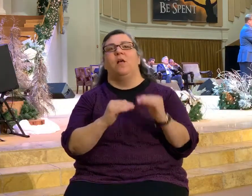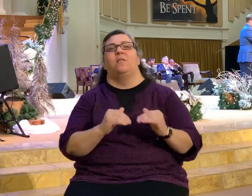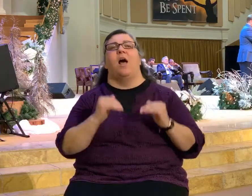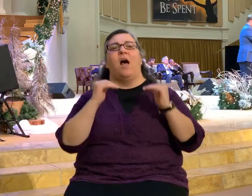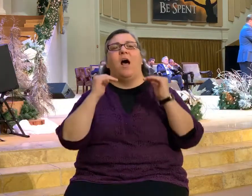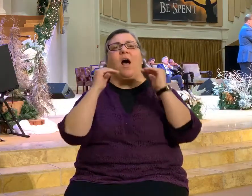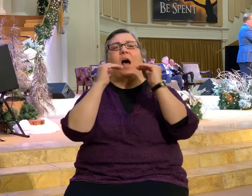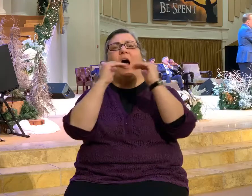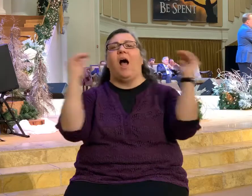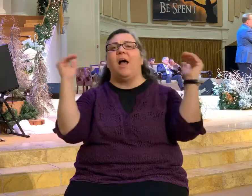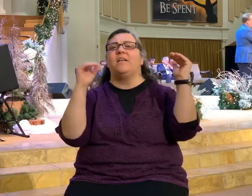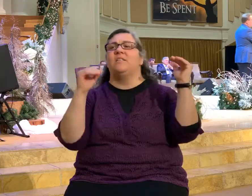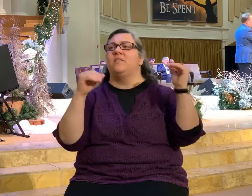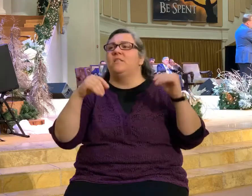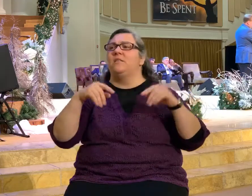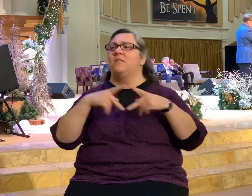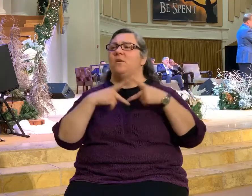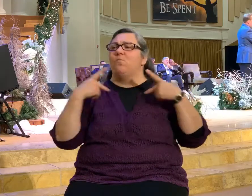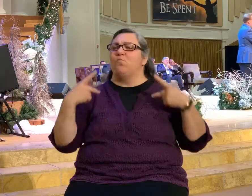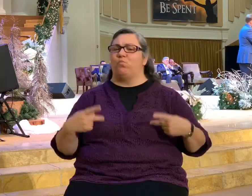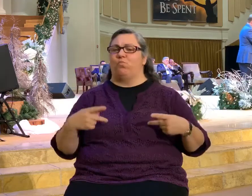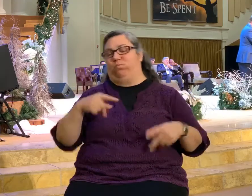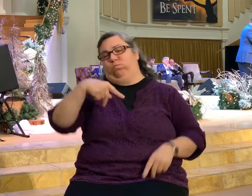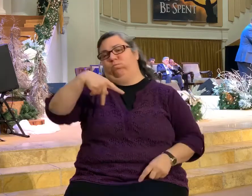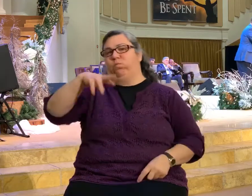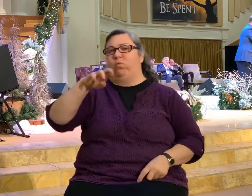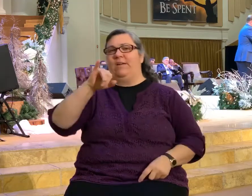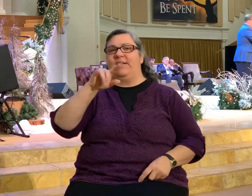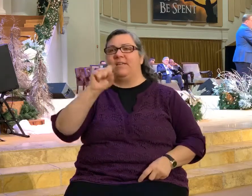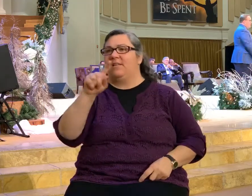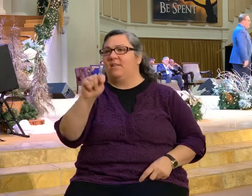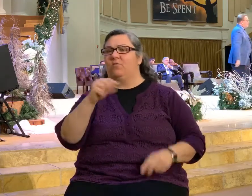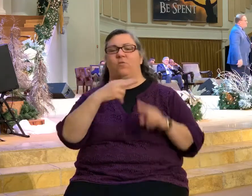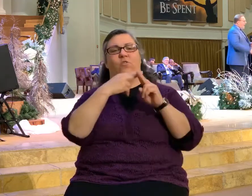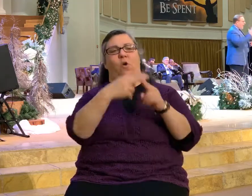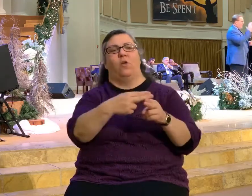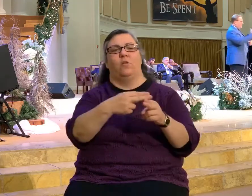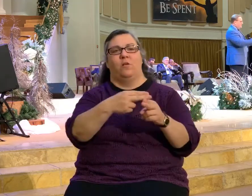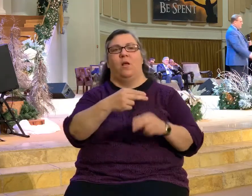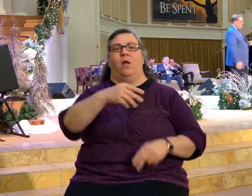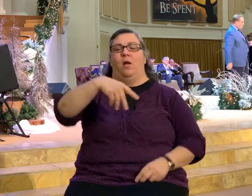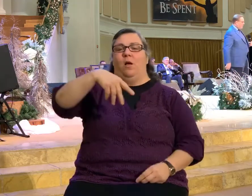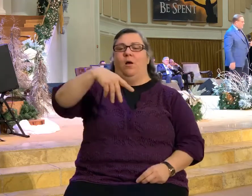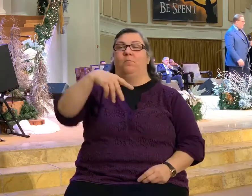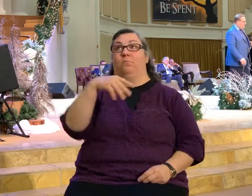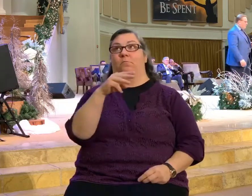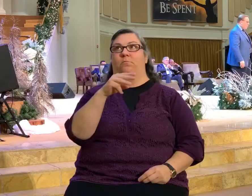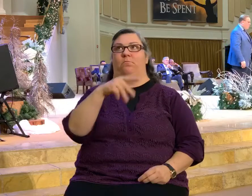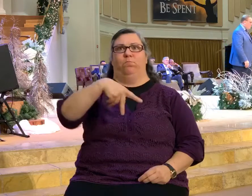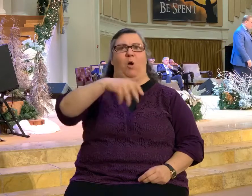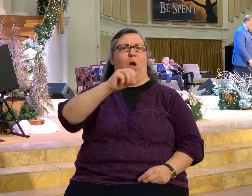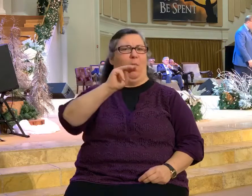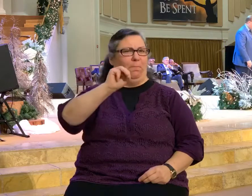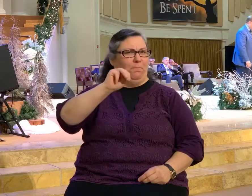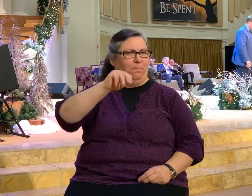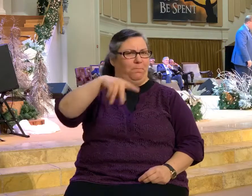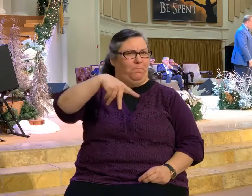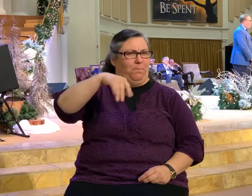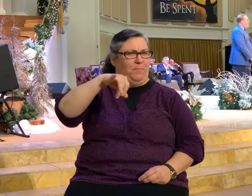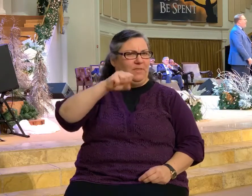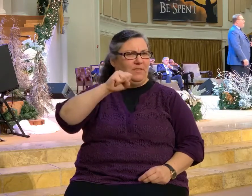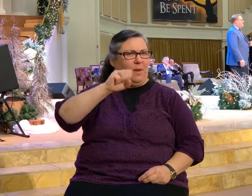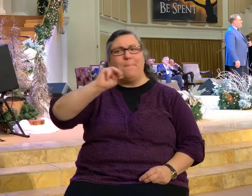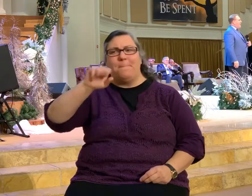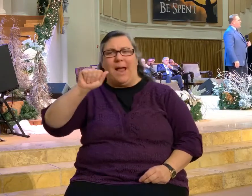highest of the priests was called the Pontifex Maximus. He was the highest priest of the Roman cult. And